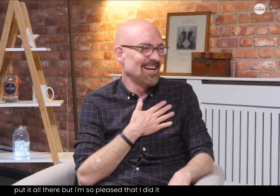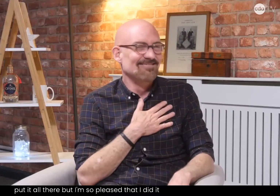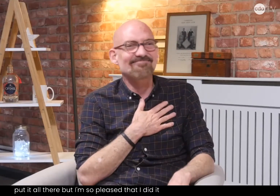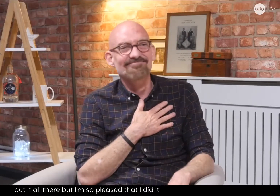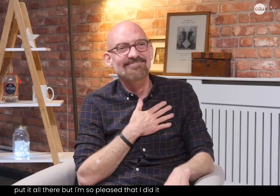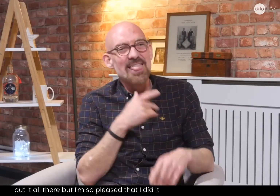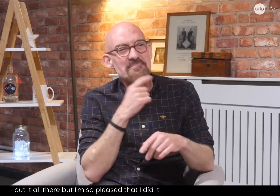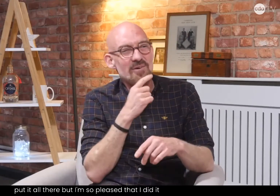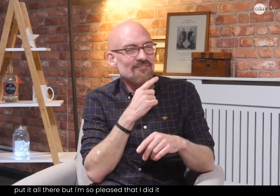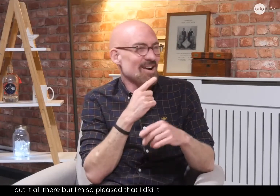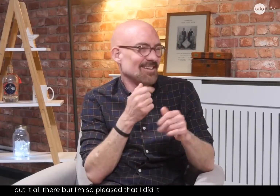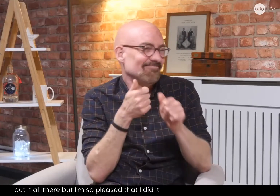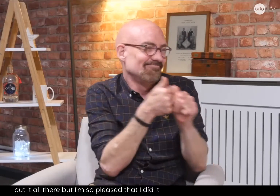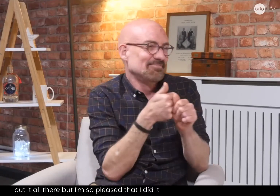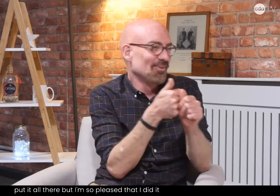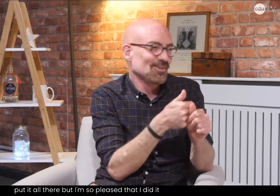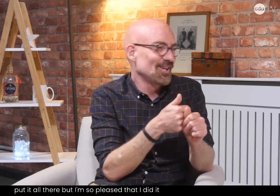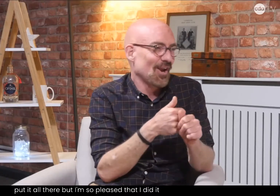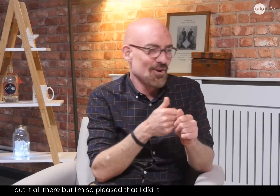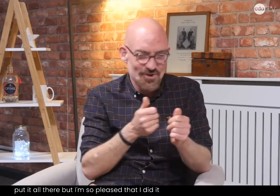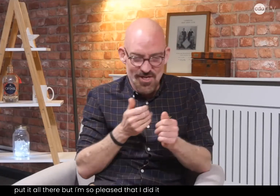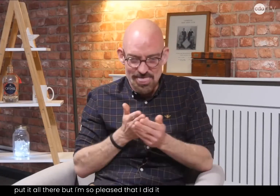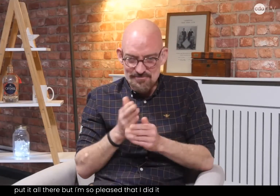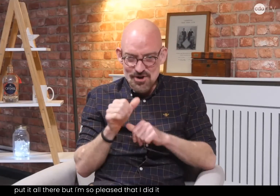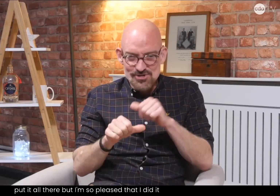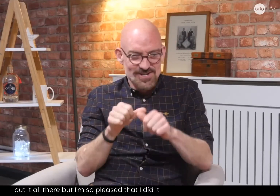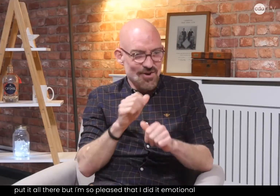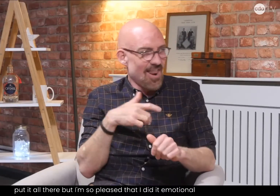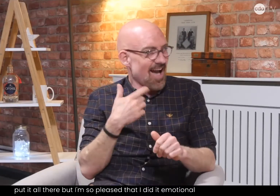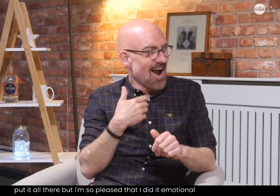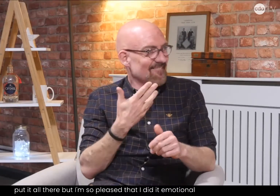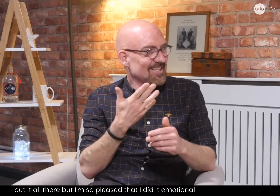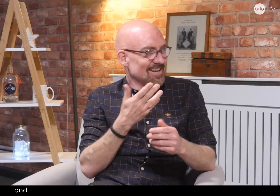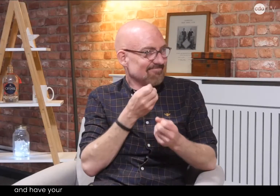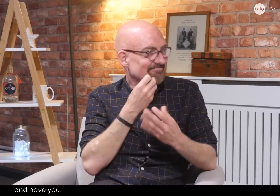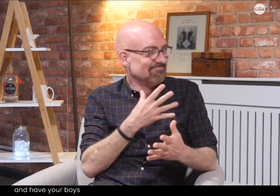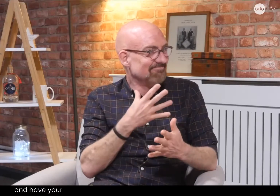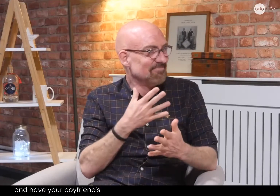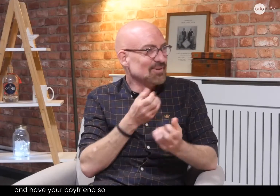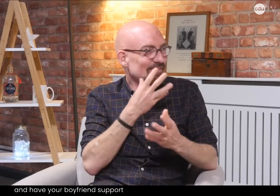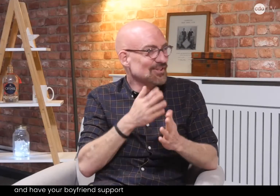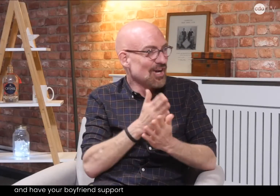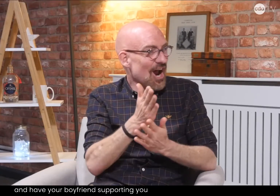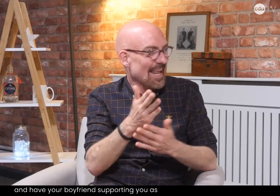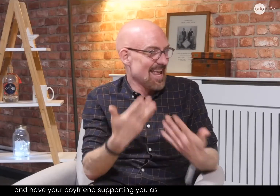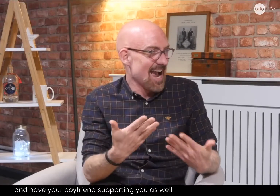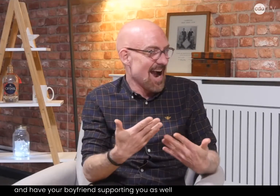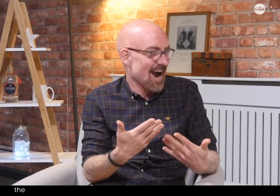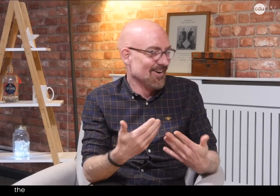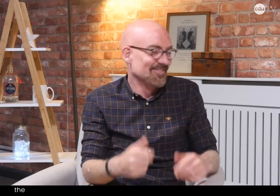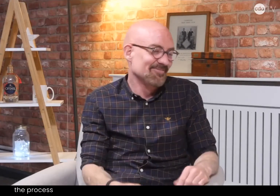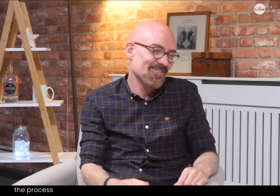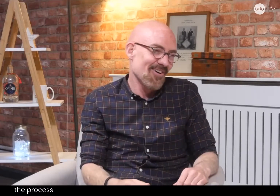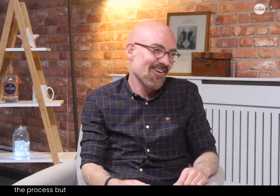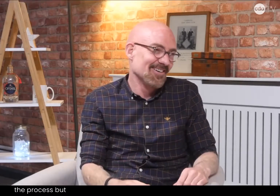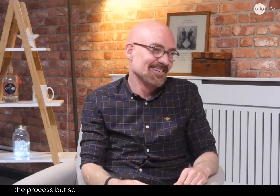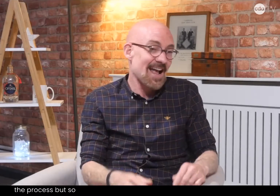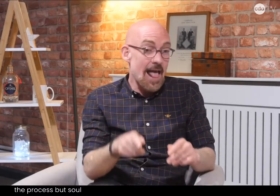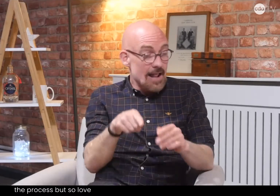Oh gosh, that's really emotional. And to have your boyfriend supporting you as well through the process, that's so lovely to get through that part